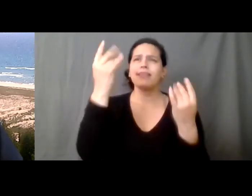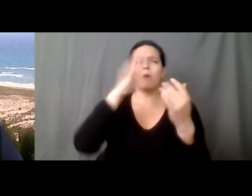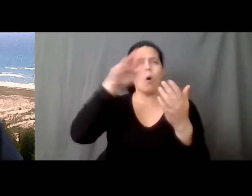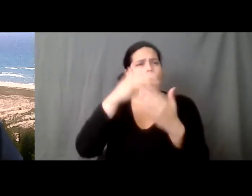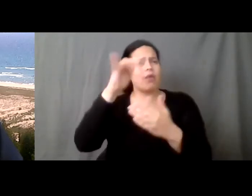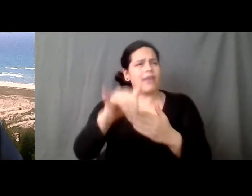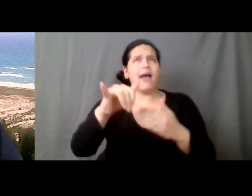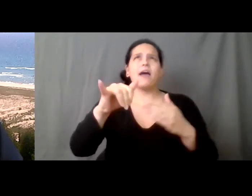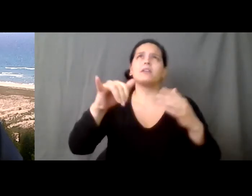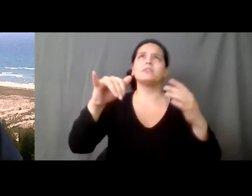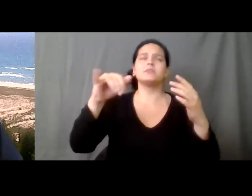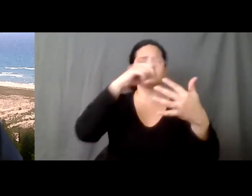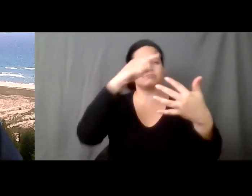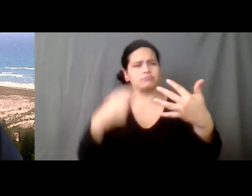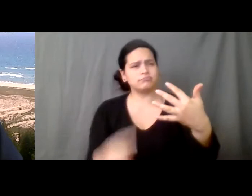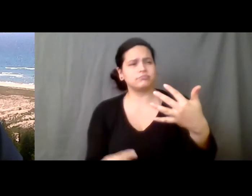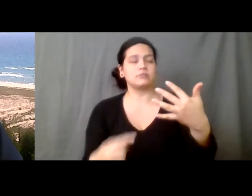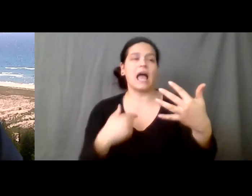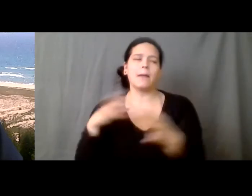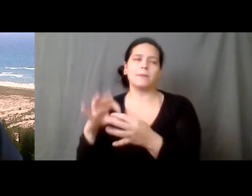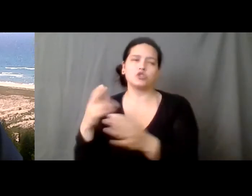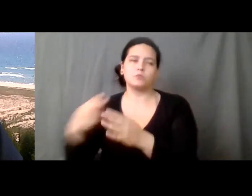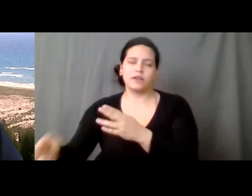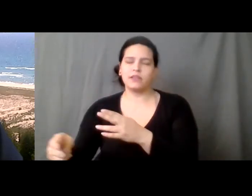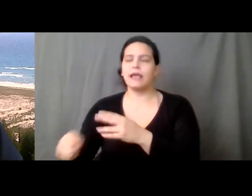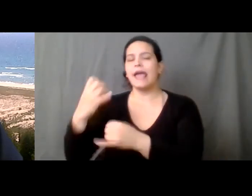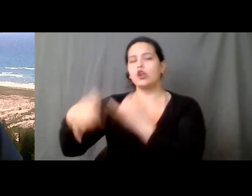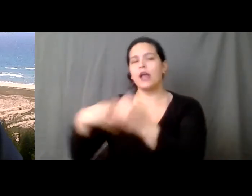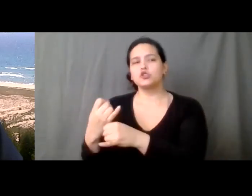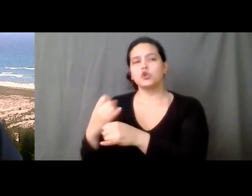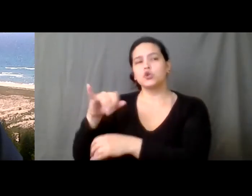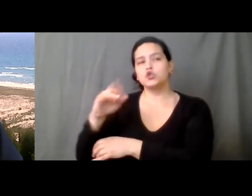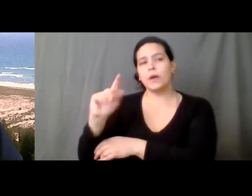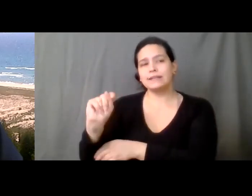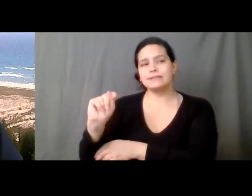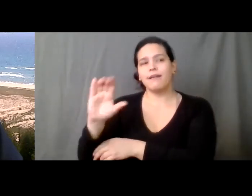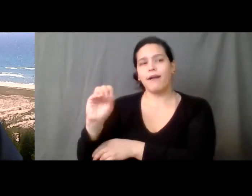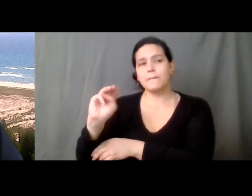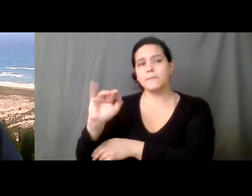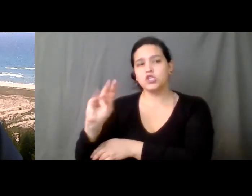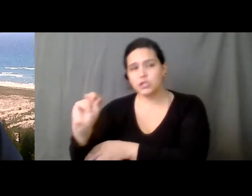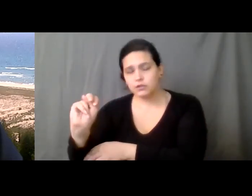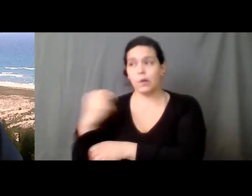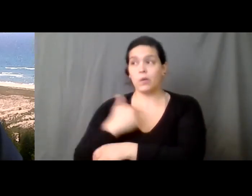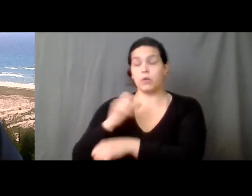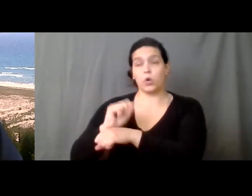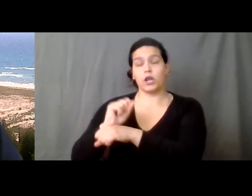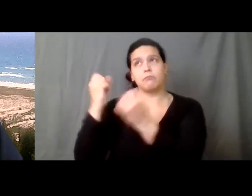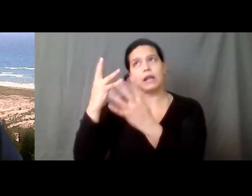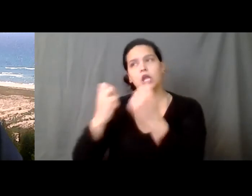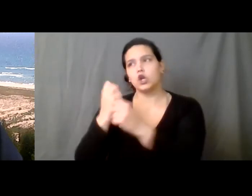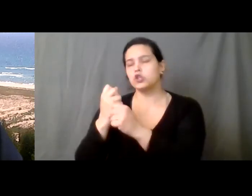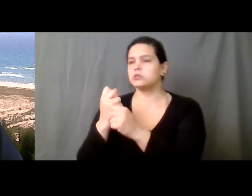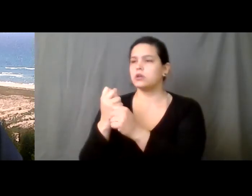mention briefly the International Joint Commission, and that we've been working for years to get a more